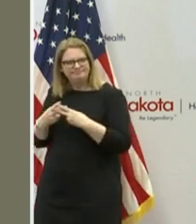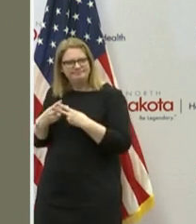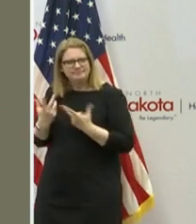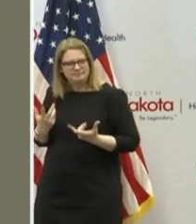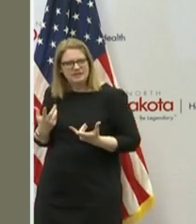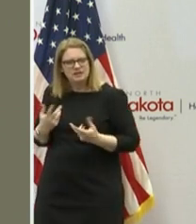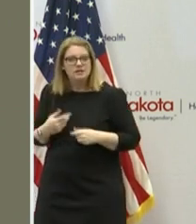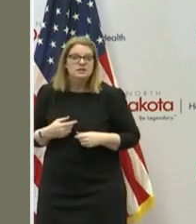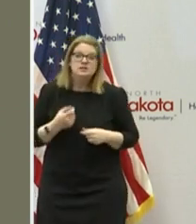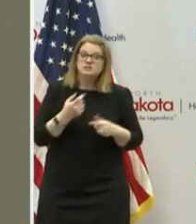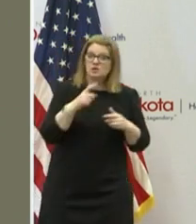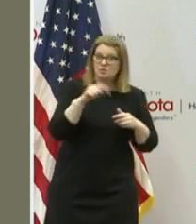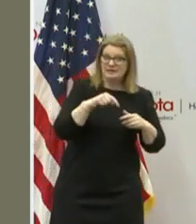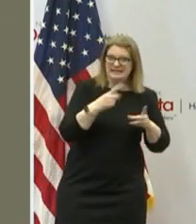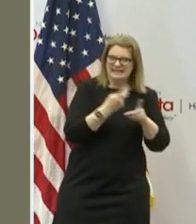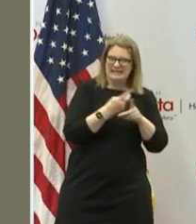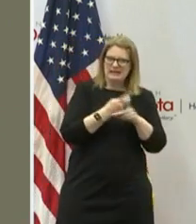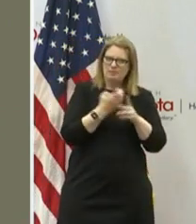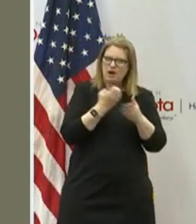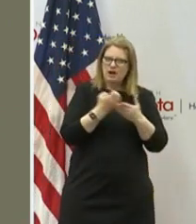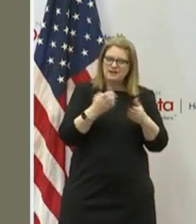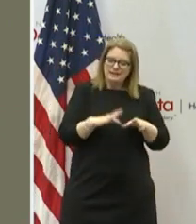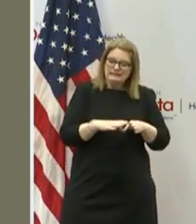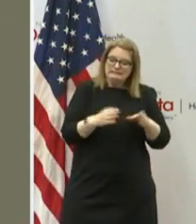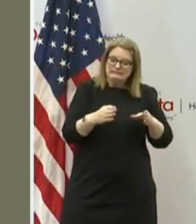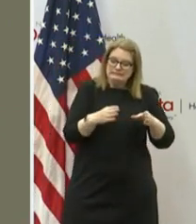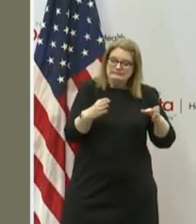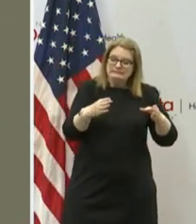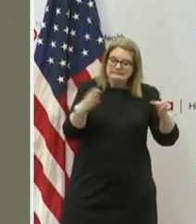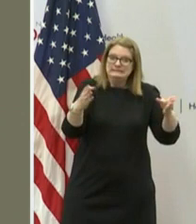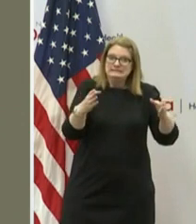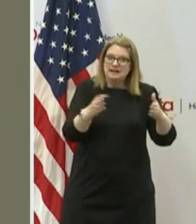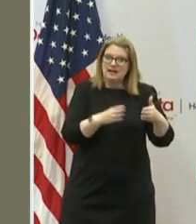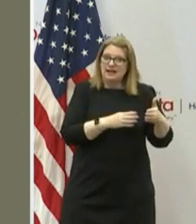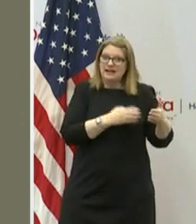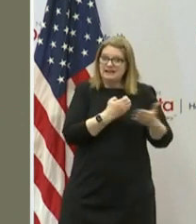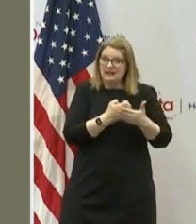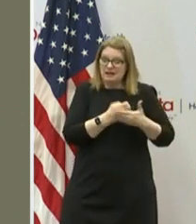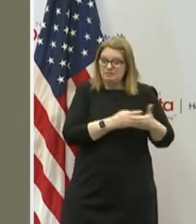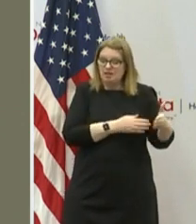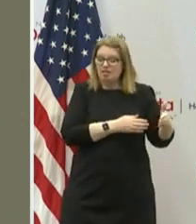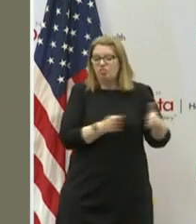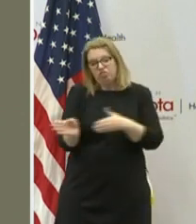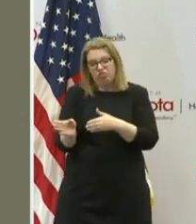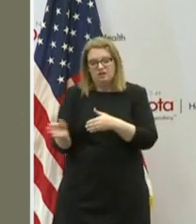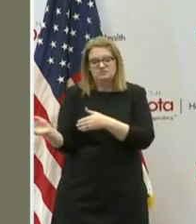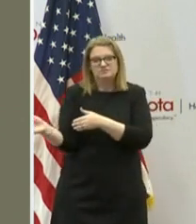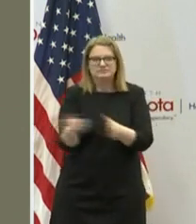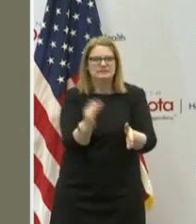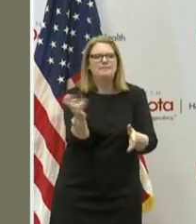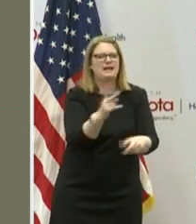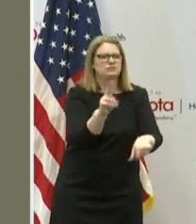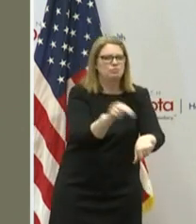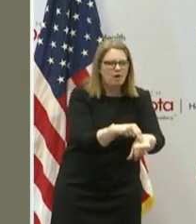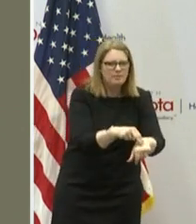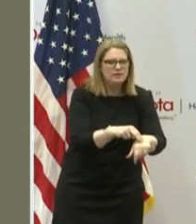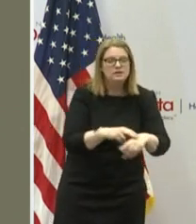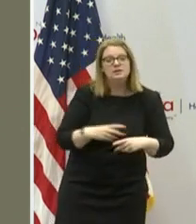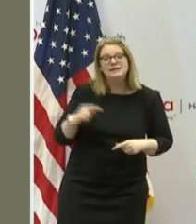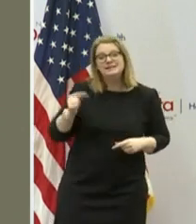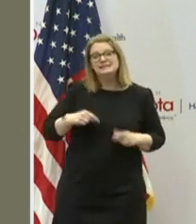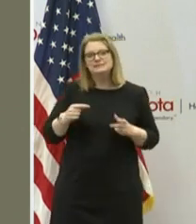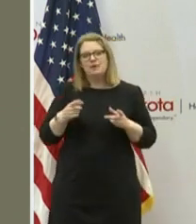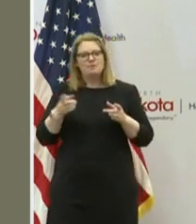economy opening up in a smart way while we're still keeping the virus under control. And again, this is about managing